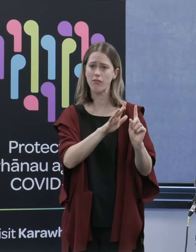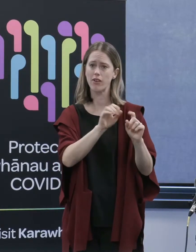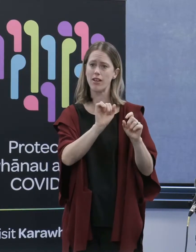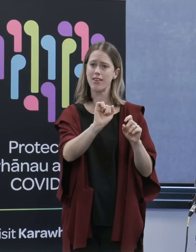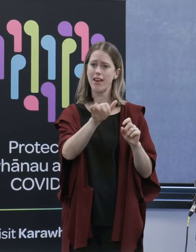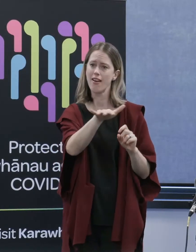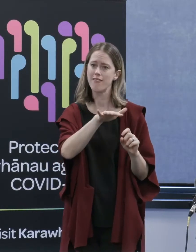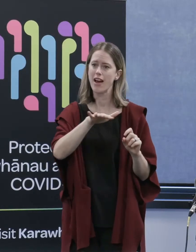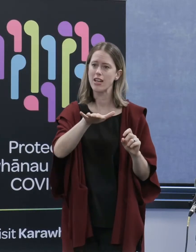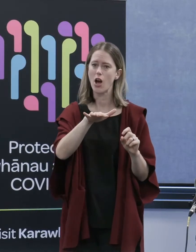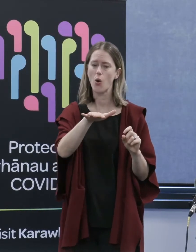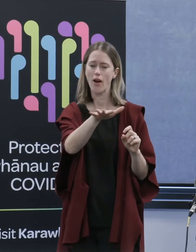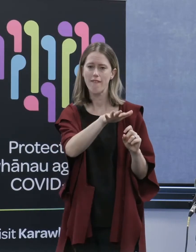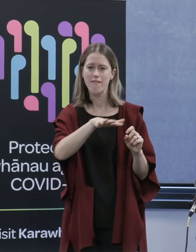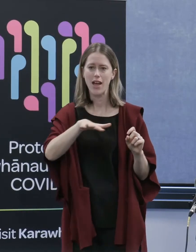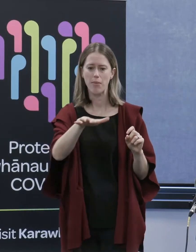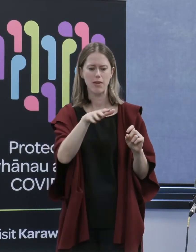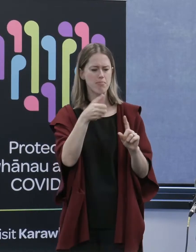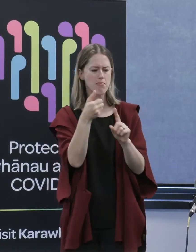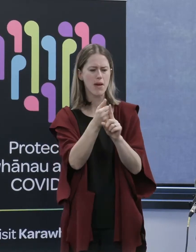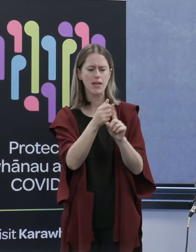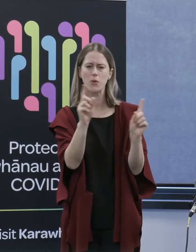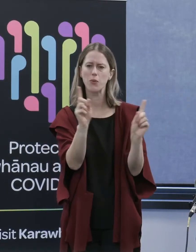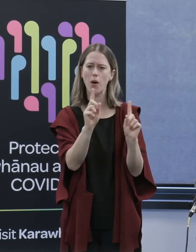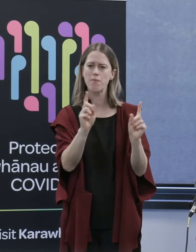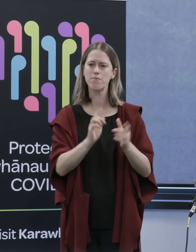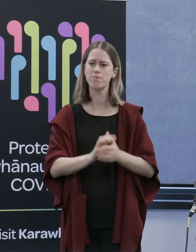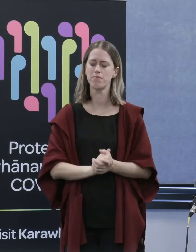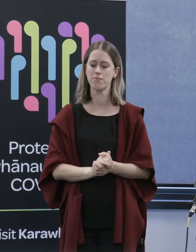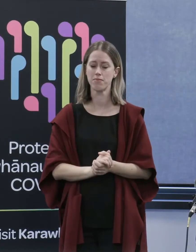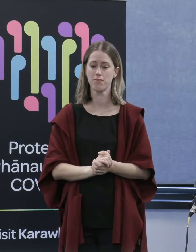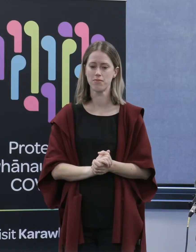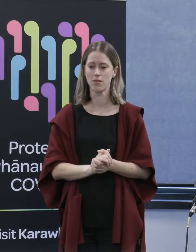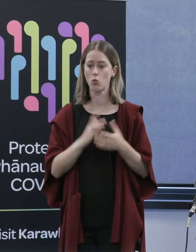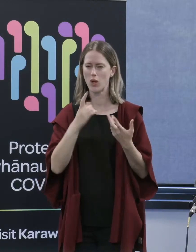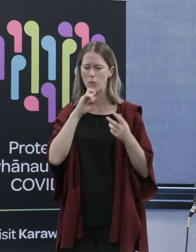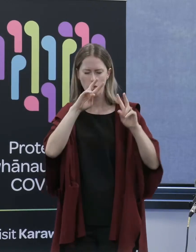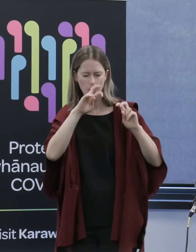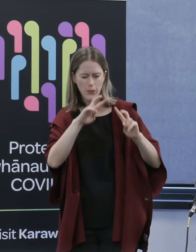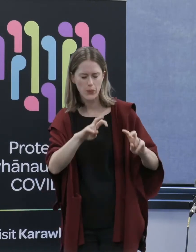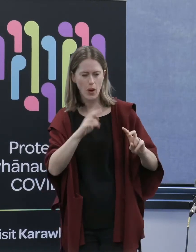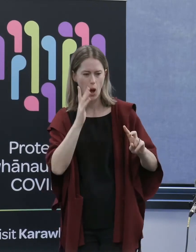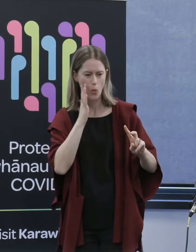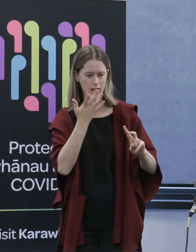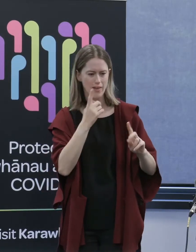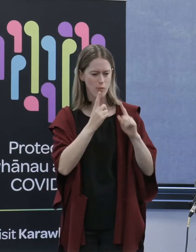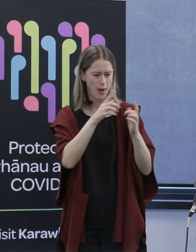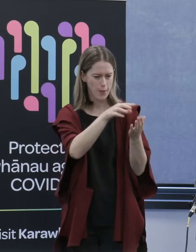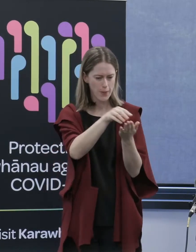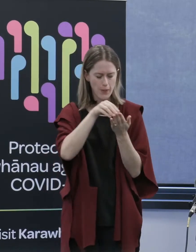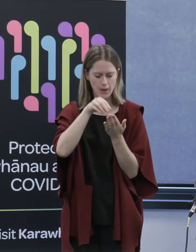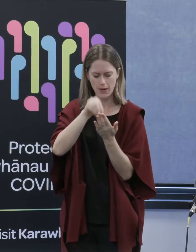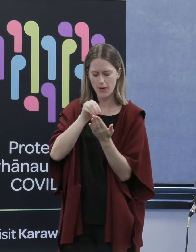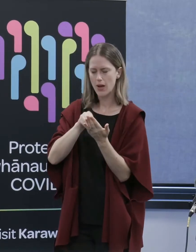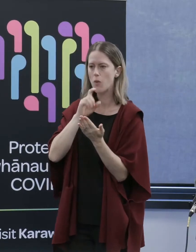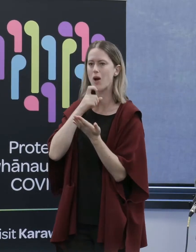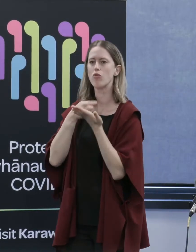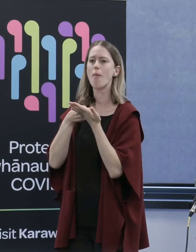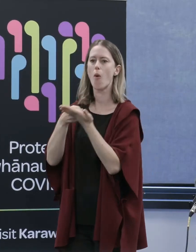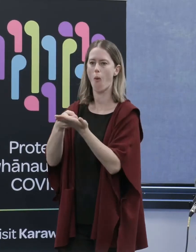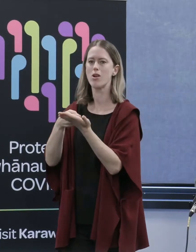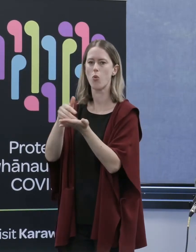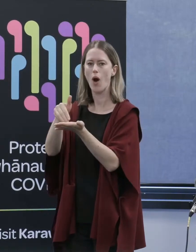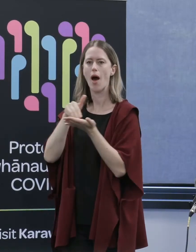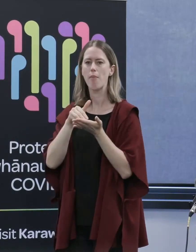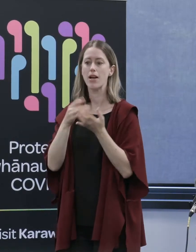their whānau and families. We hope that the outcomes of the study, when they're reported later this year, will help us be